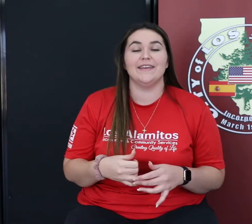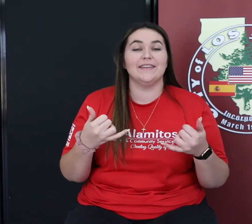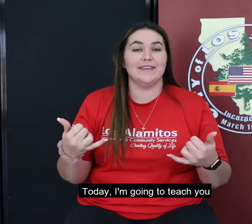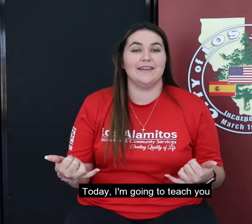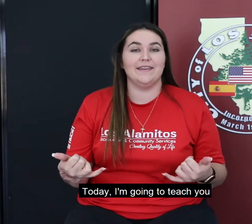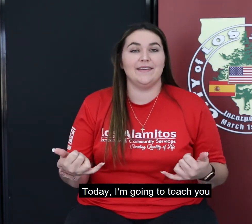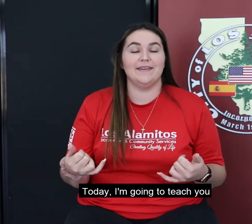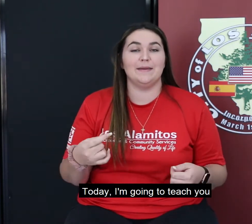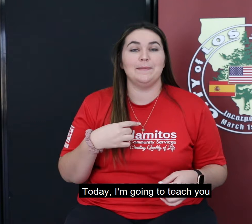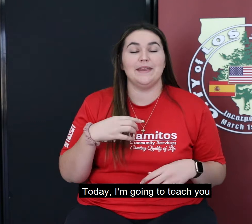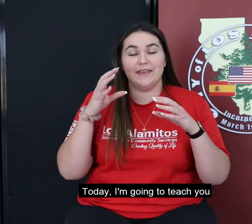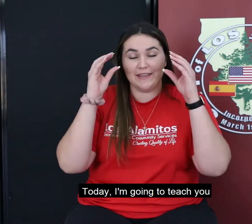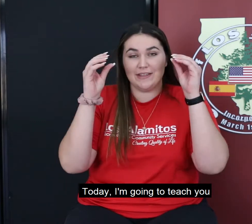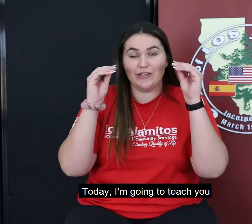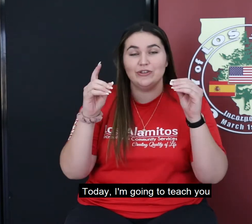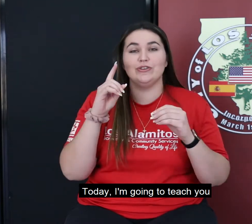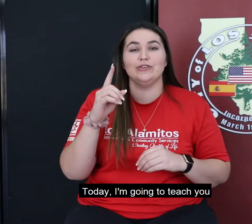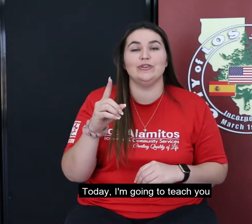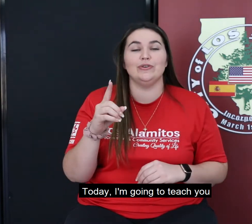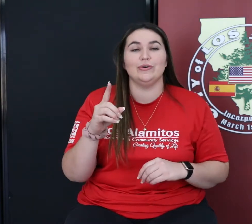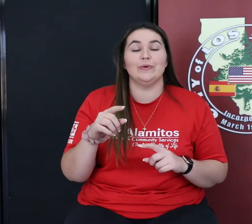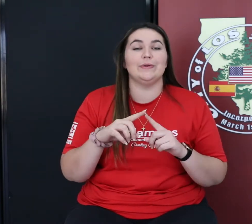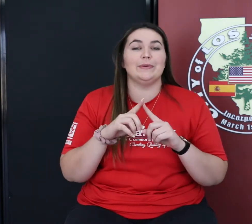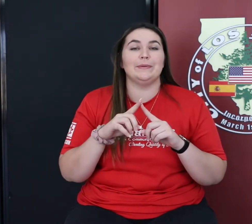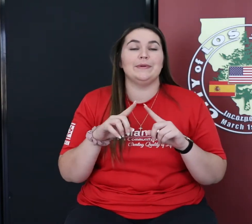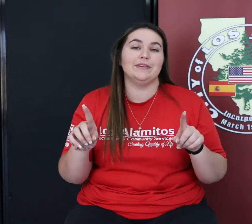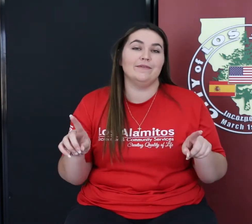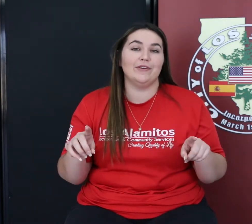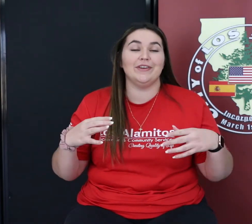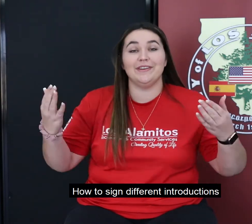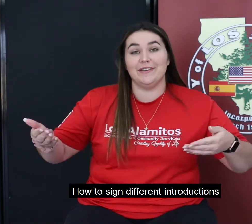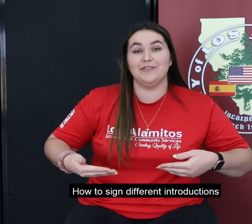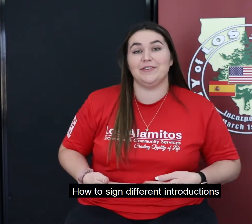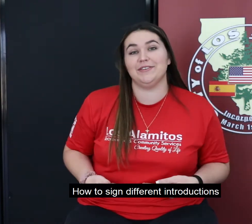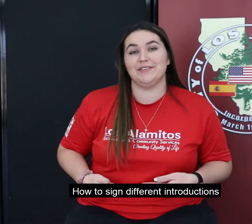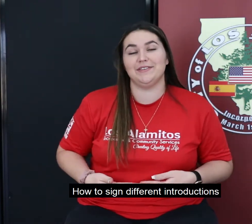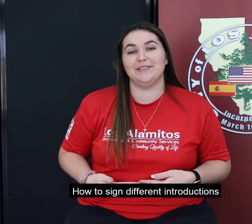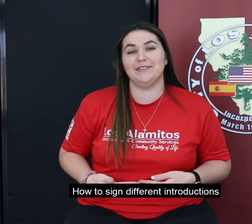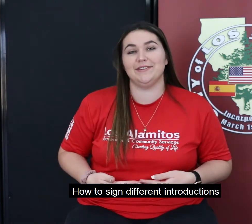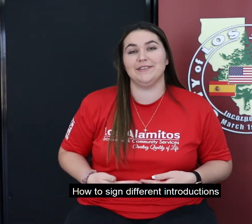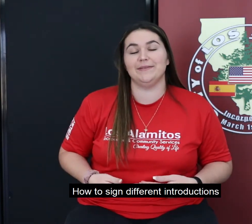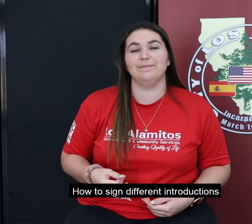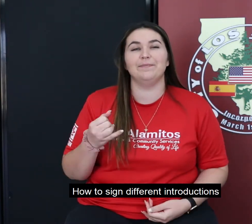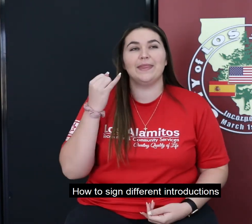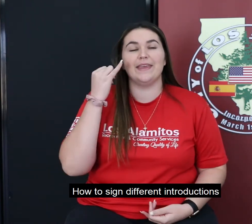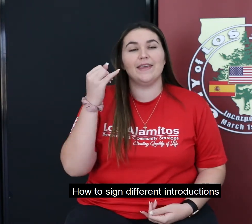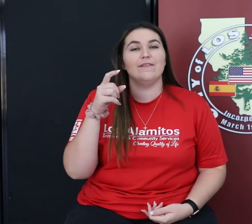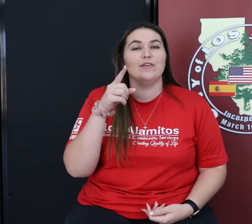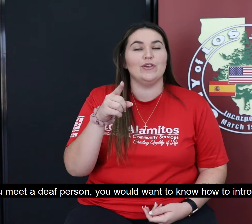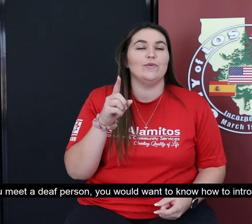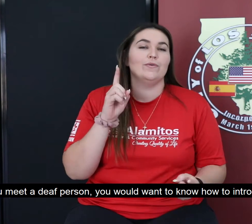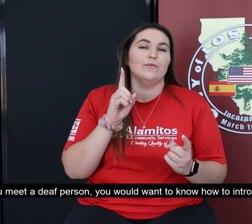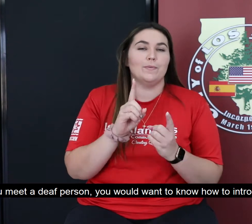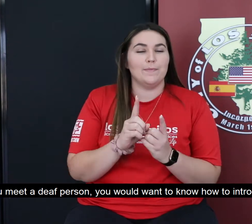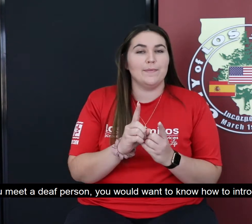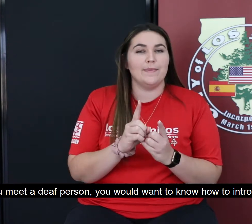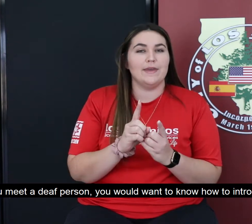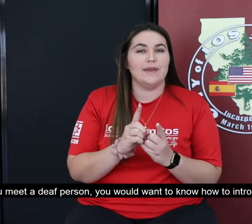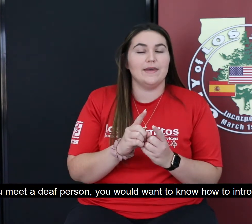Today I'm going to teach you how to sign different introductions. If you meet a